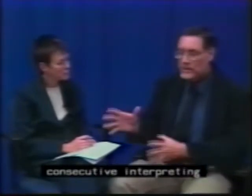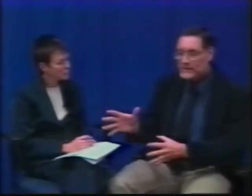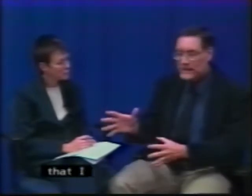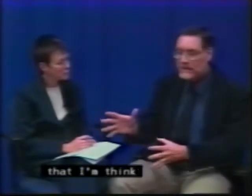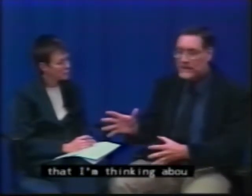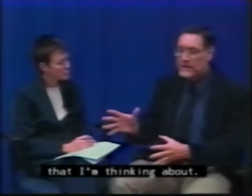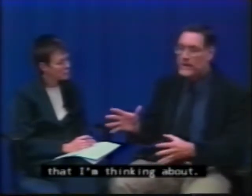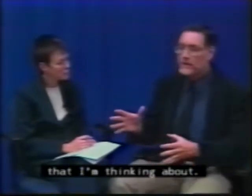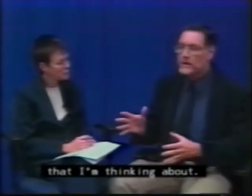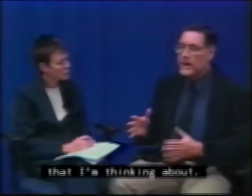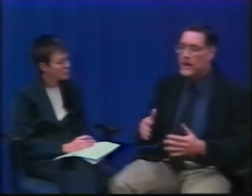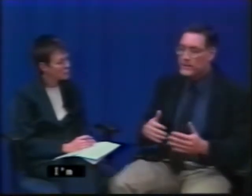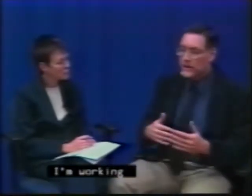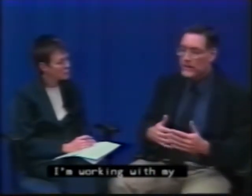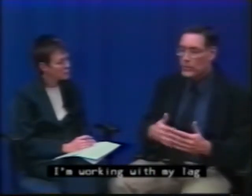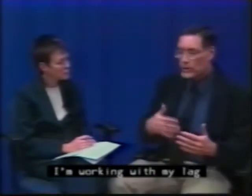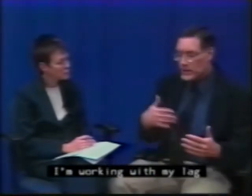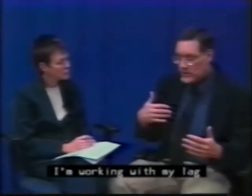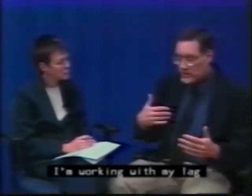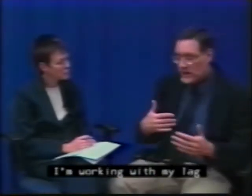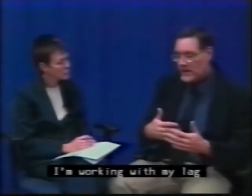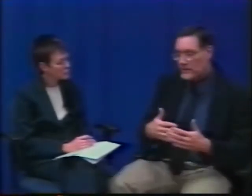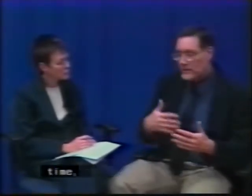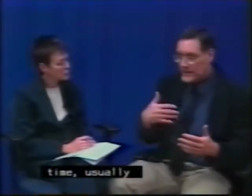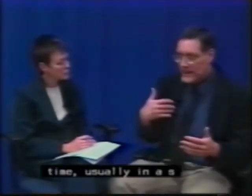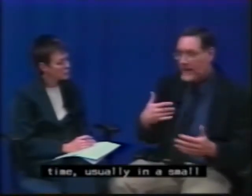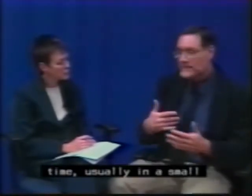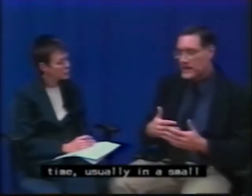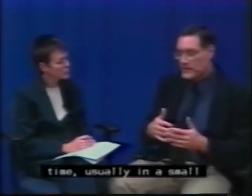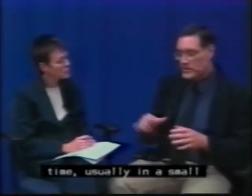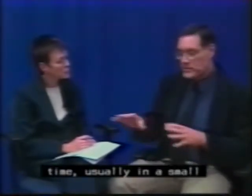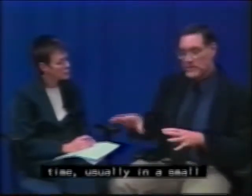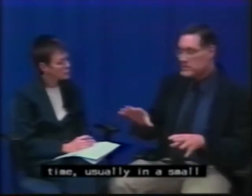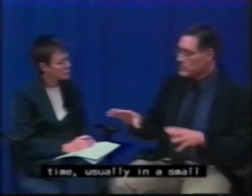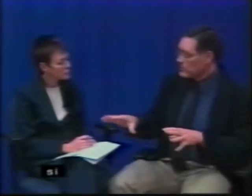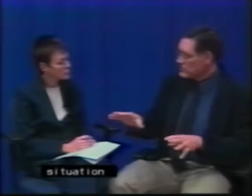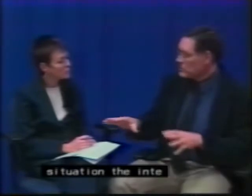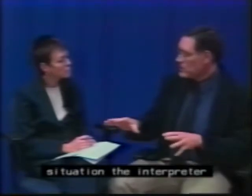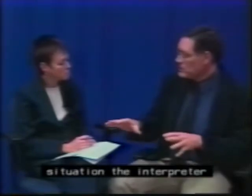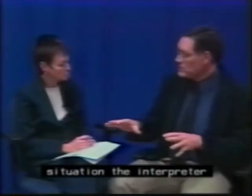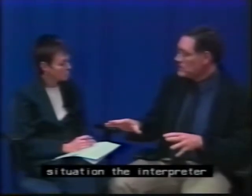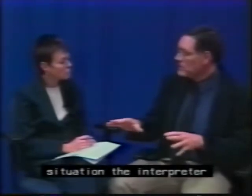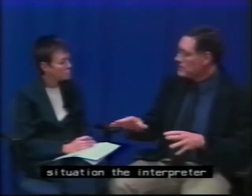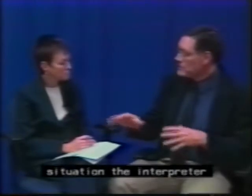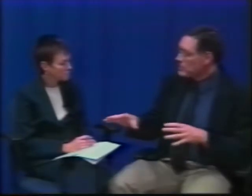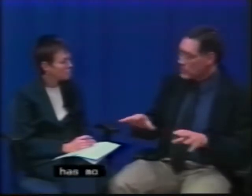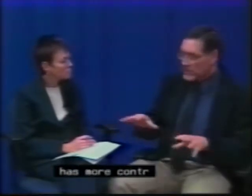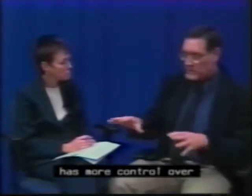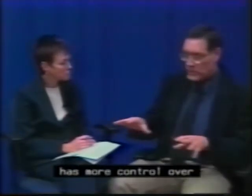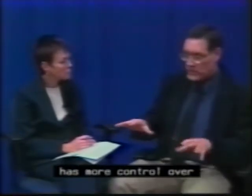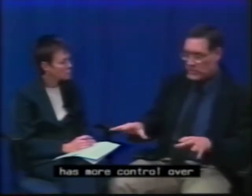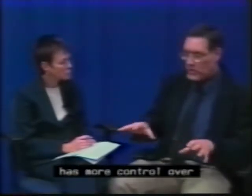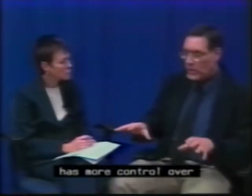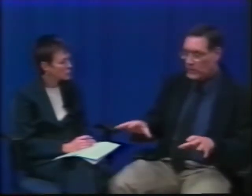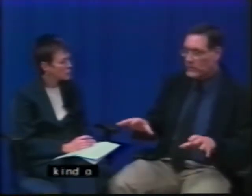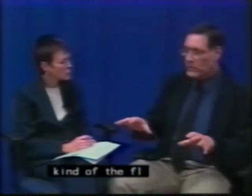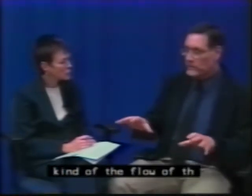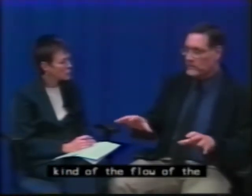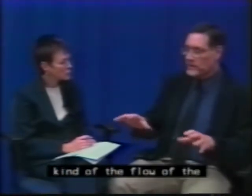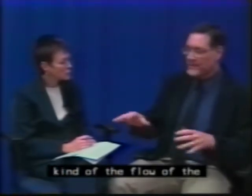that I'm thinking about. I'm working with my lag time, and usually in a small situation, the interpreter has more control over kind of